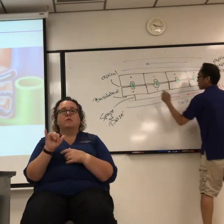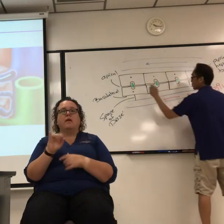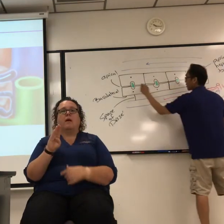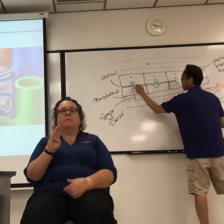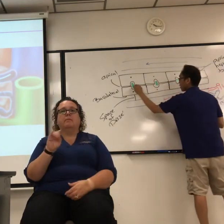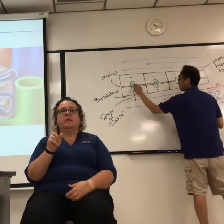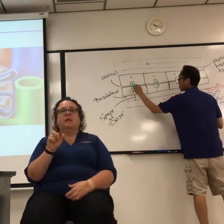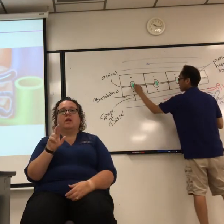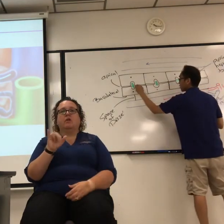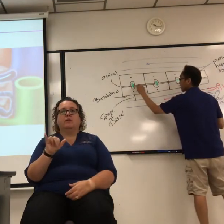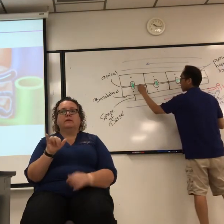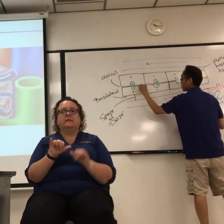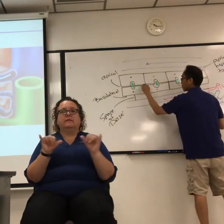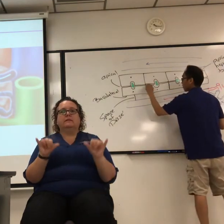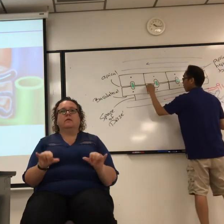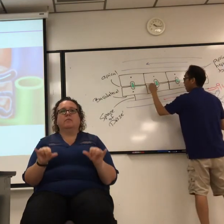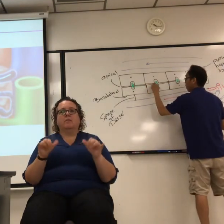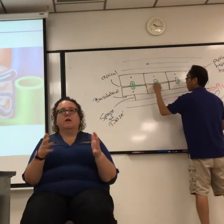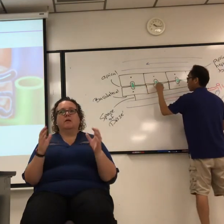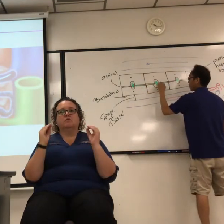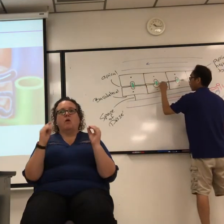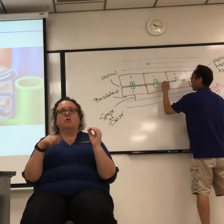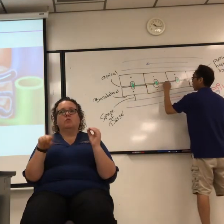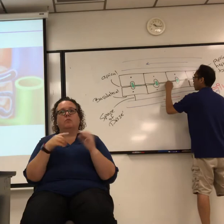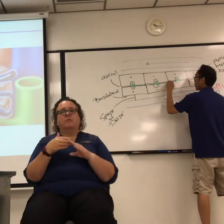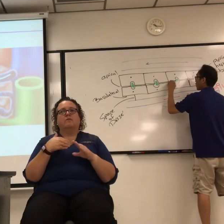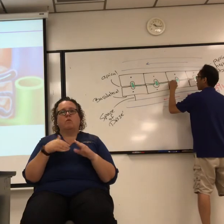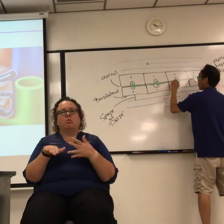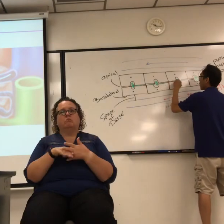So all this green stuff is gonna flow out.